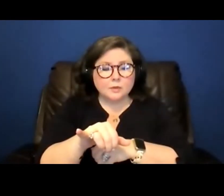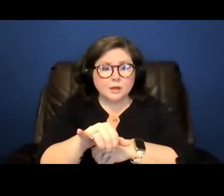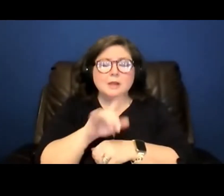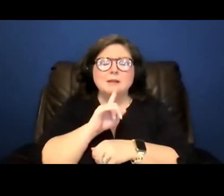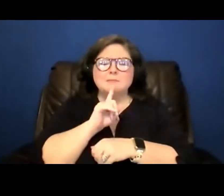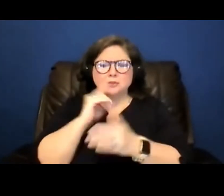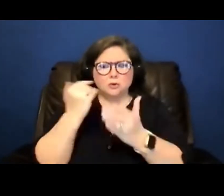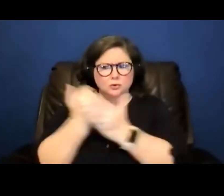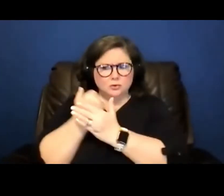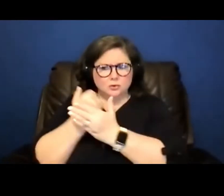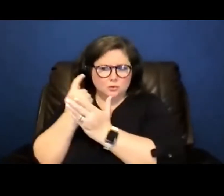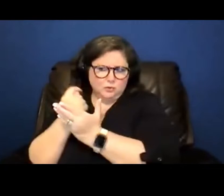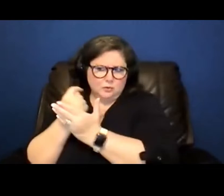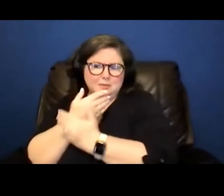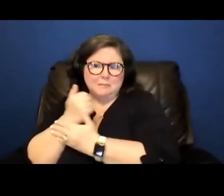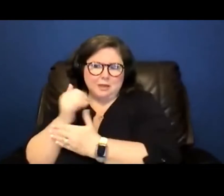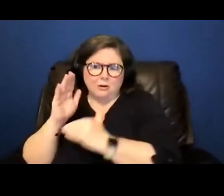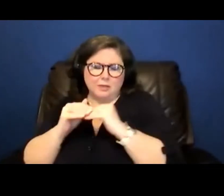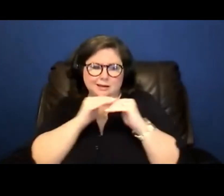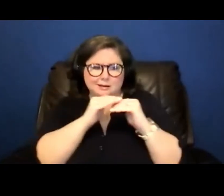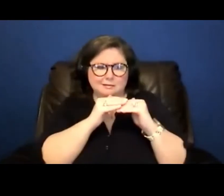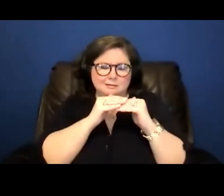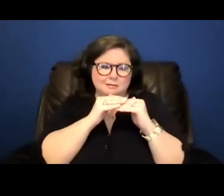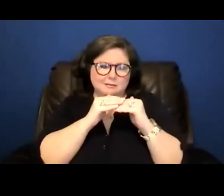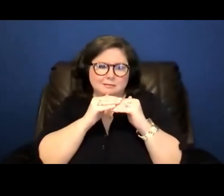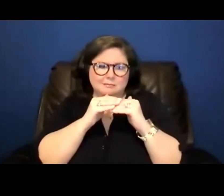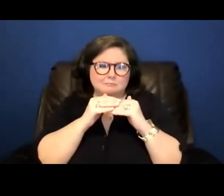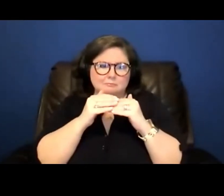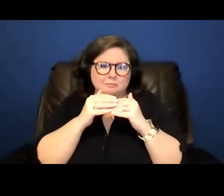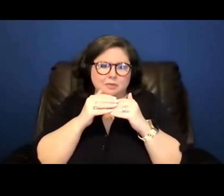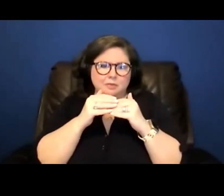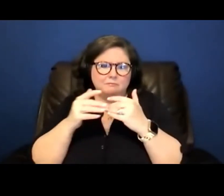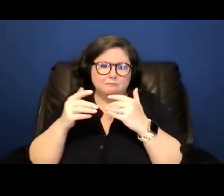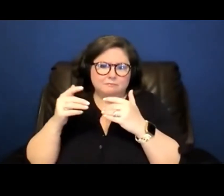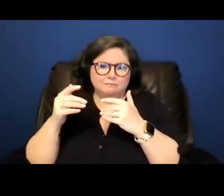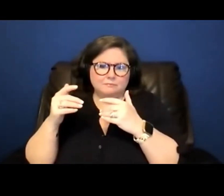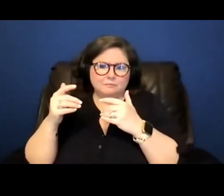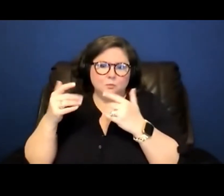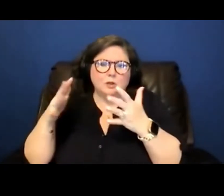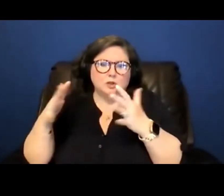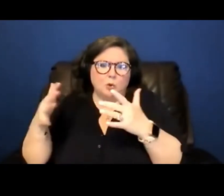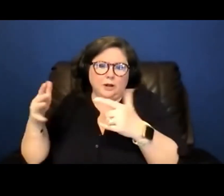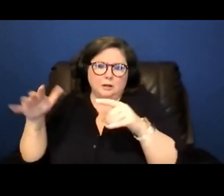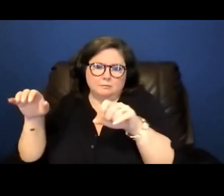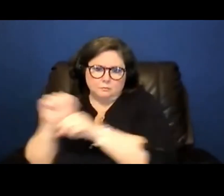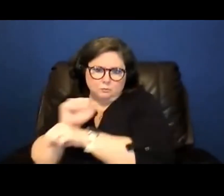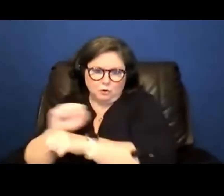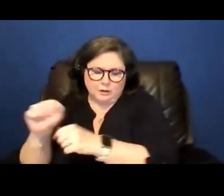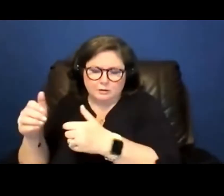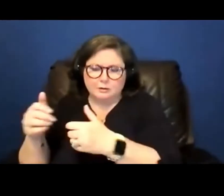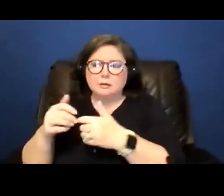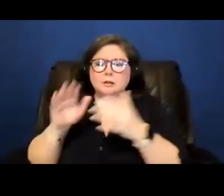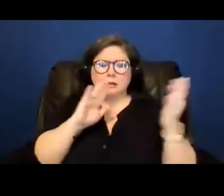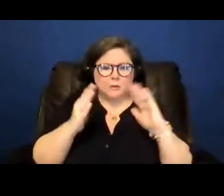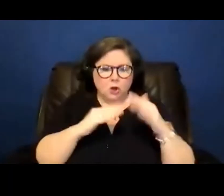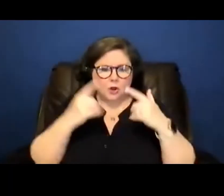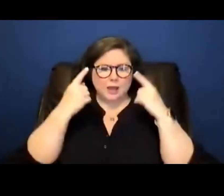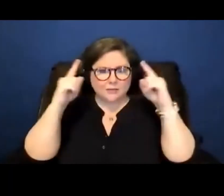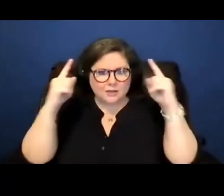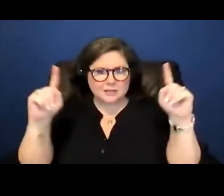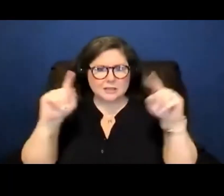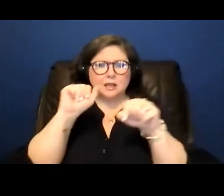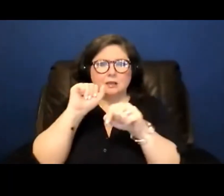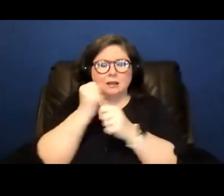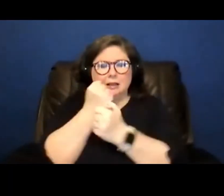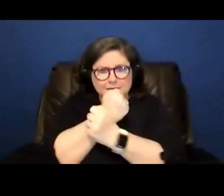than existing standard of care. And also they compare the efficacy and safety. And what